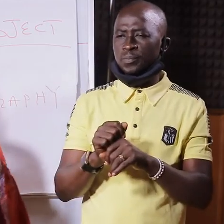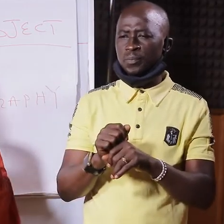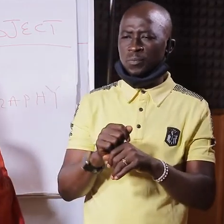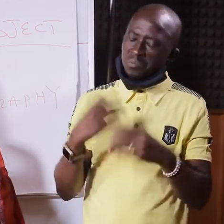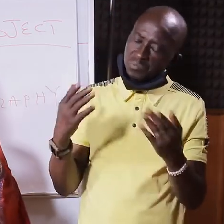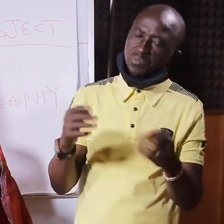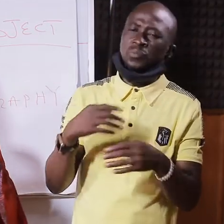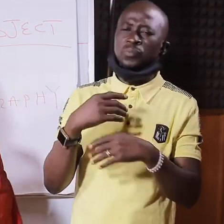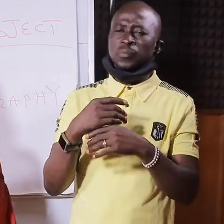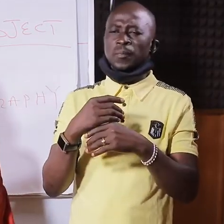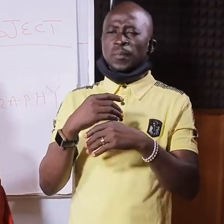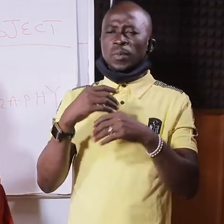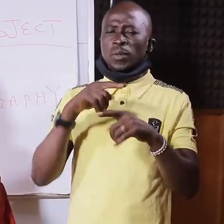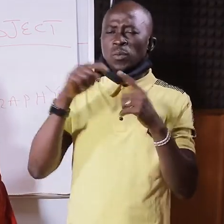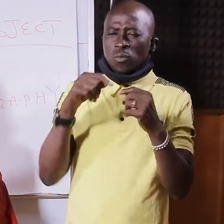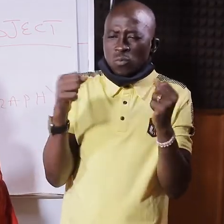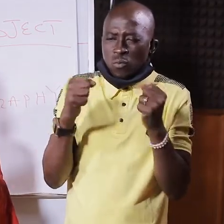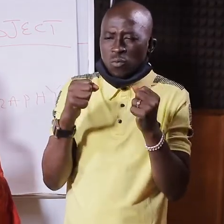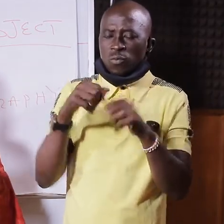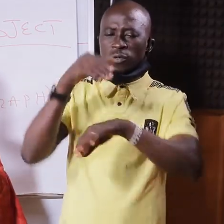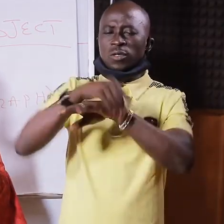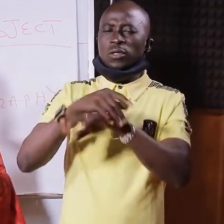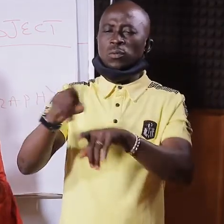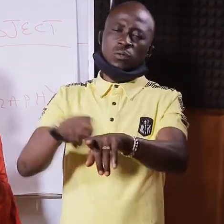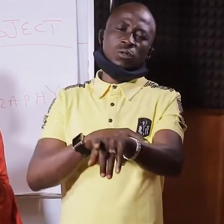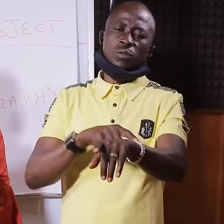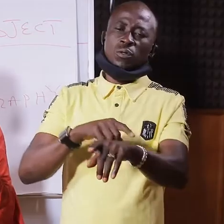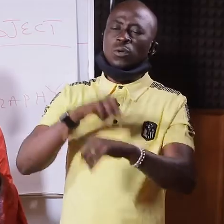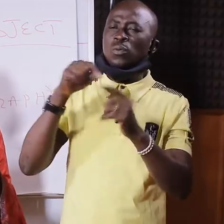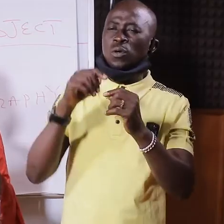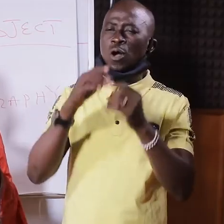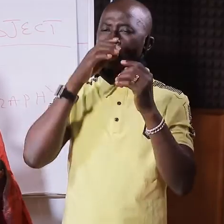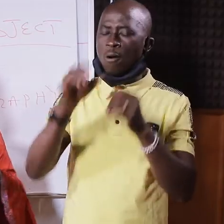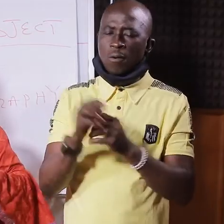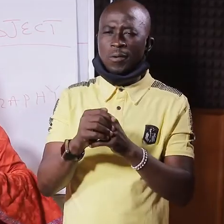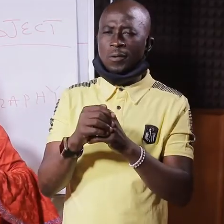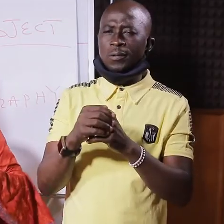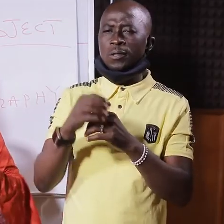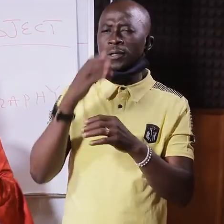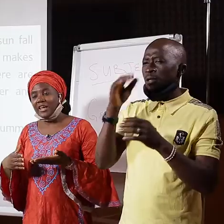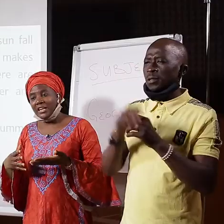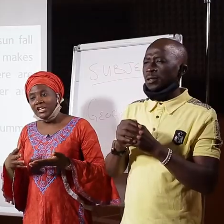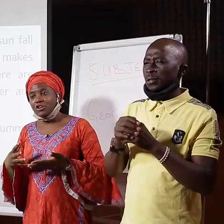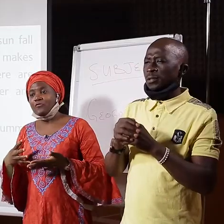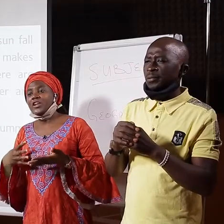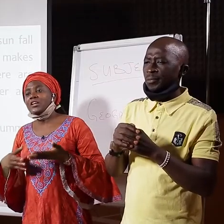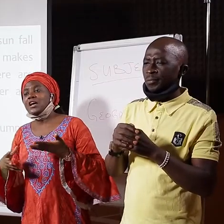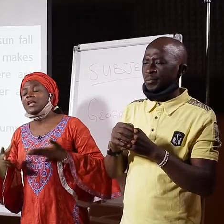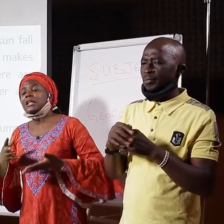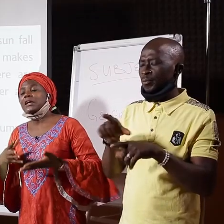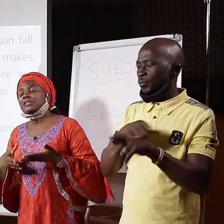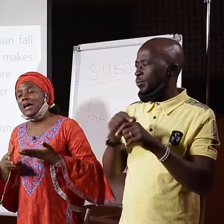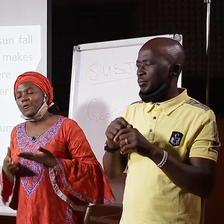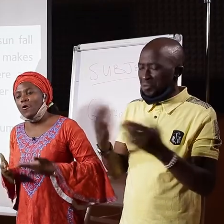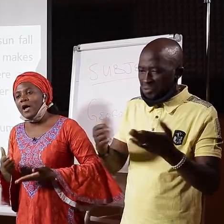it is cold, our nights are longer. When it is hot, our days are longer. Commonly here in Nigeria, you find that